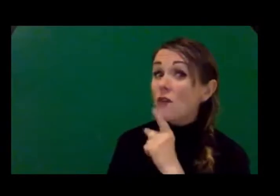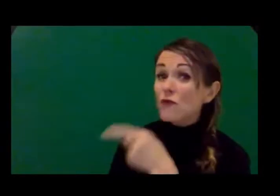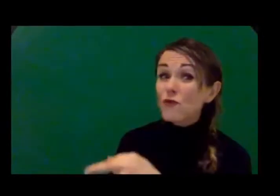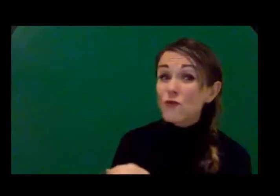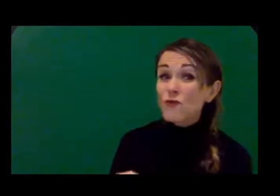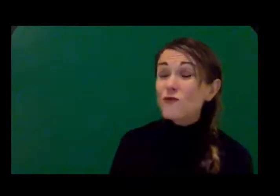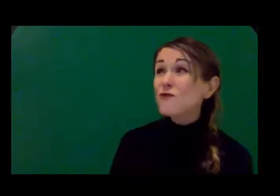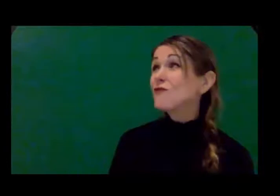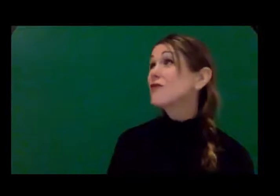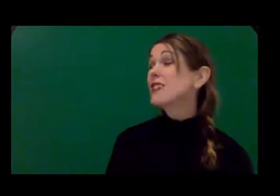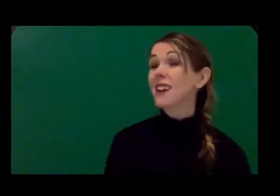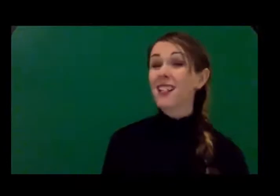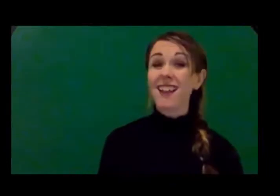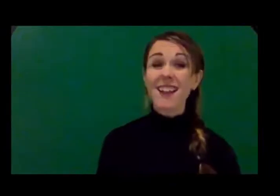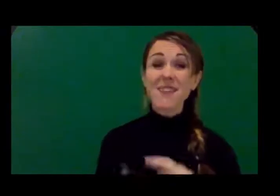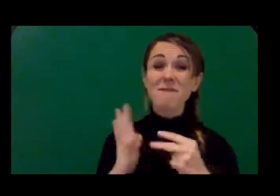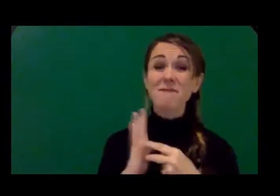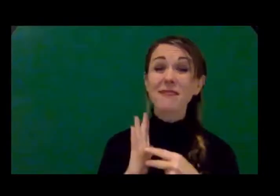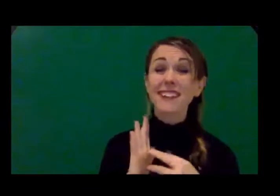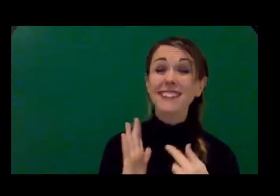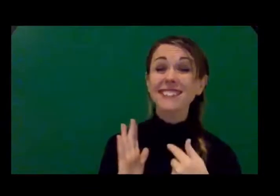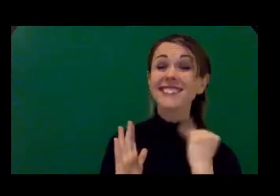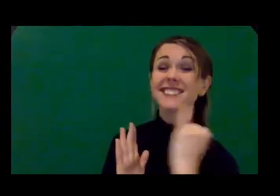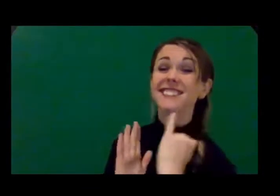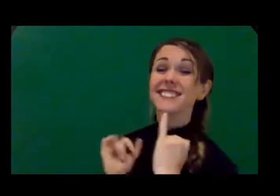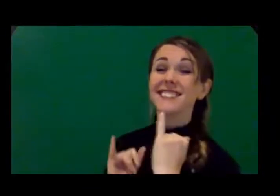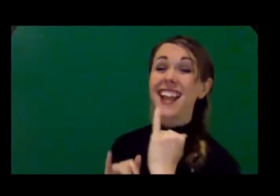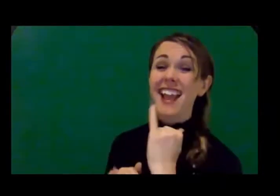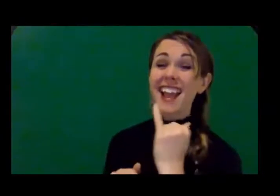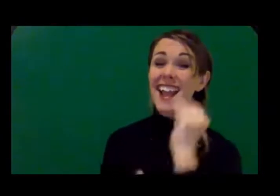That means I'm going to be a butterfly too.